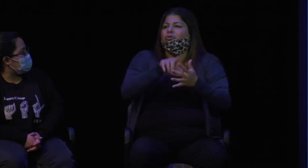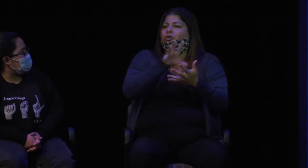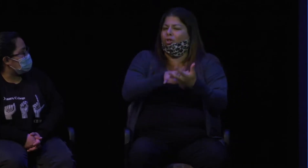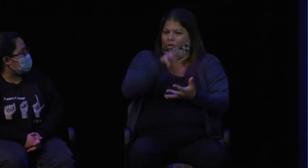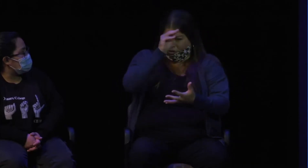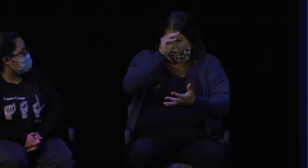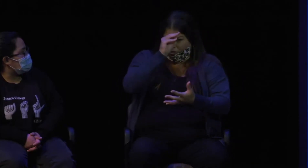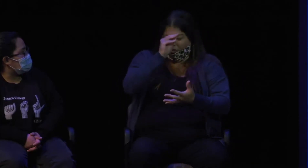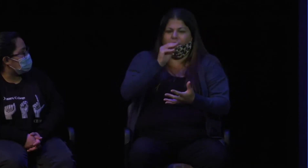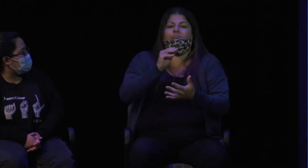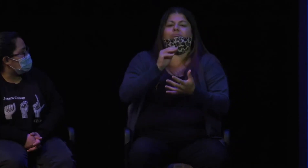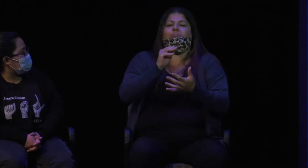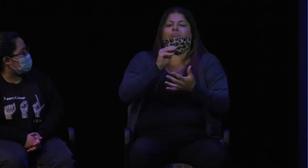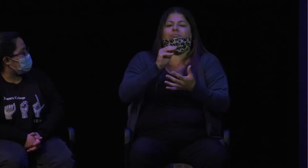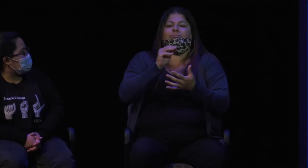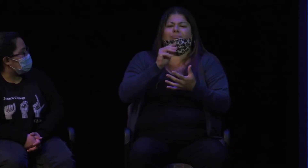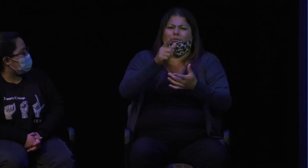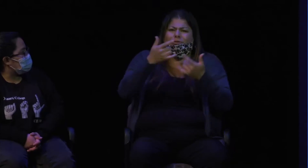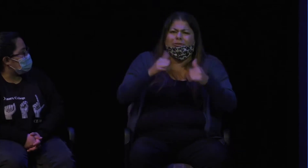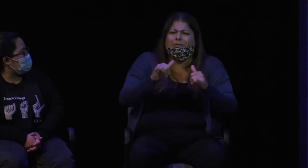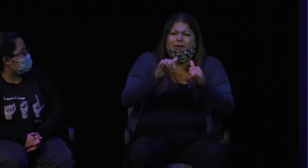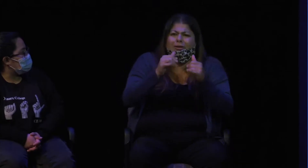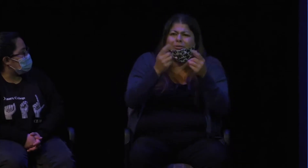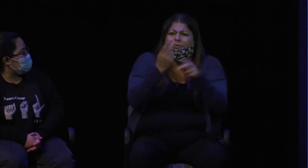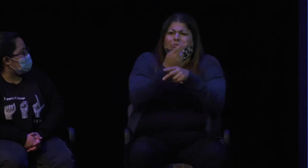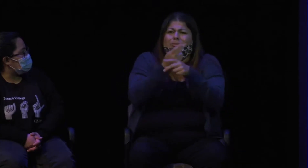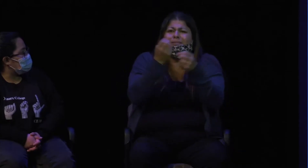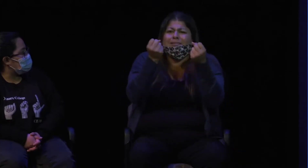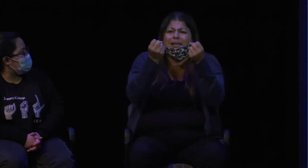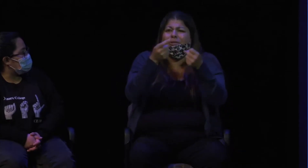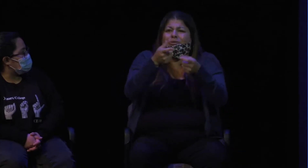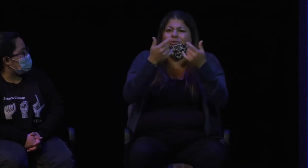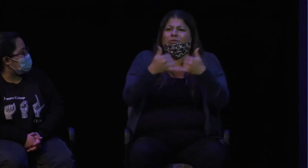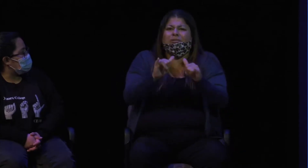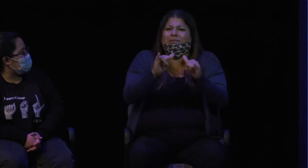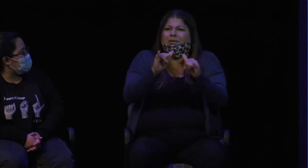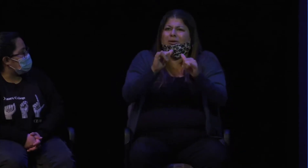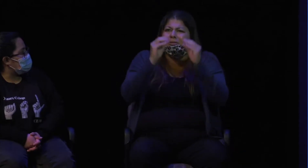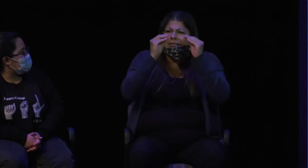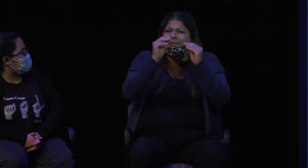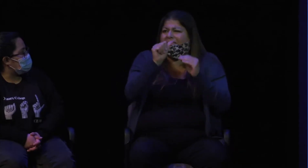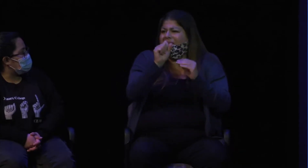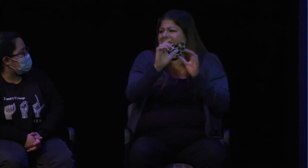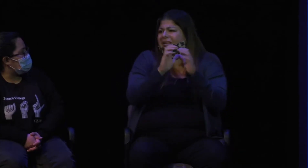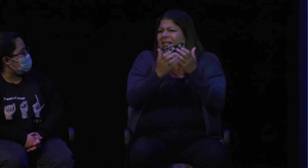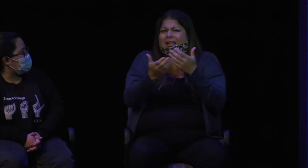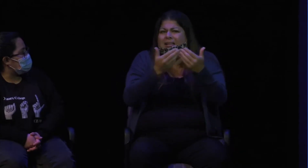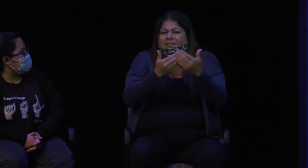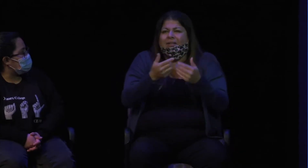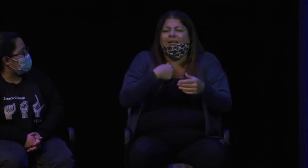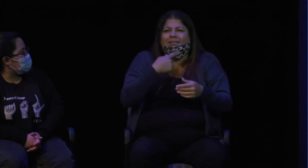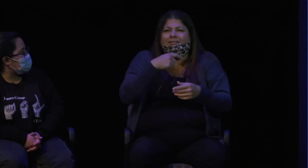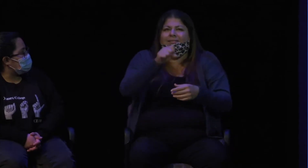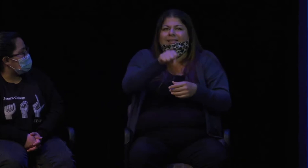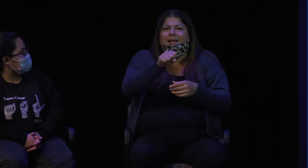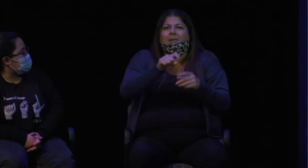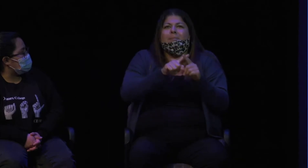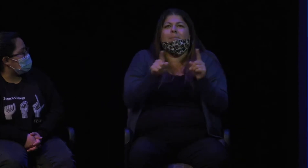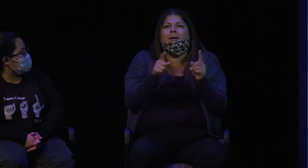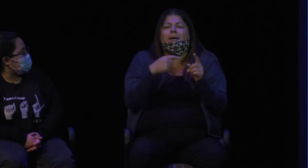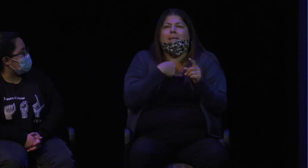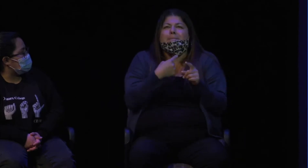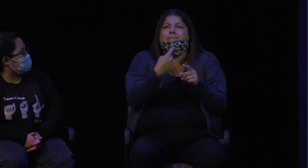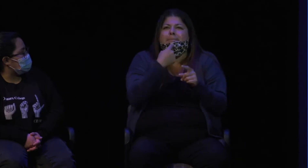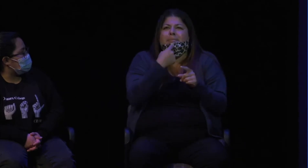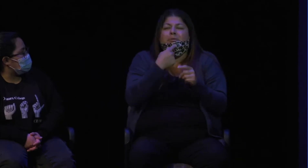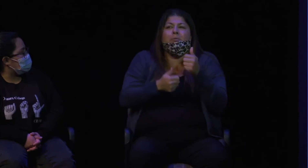And she'd often tell me that I needed to learn that, you know, I'm still figuring this out, whether